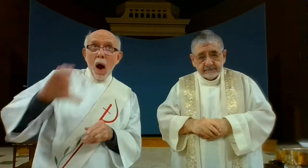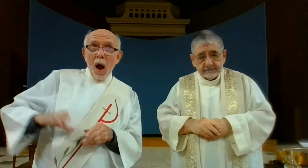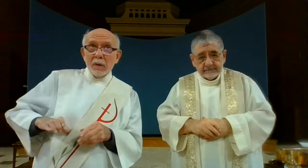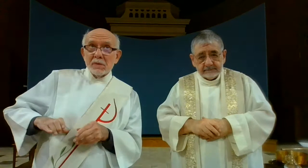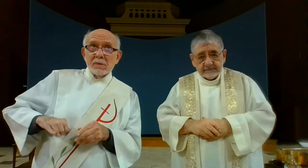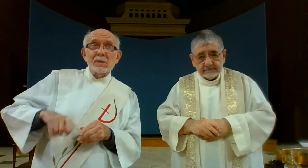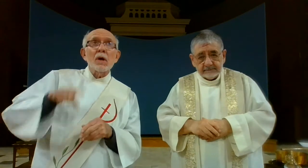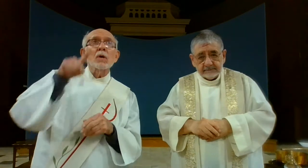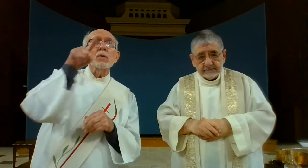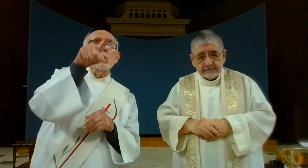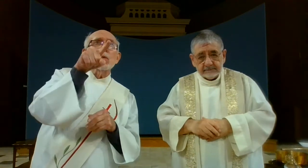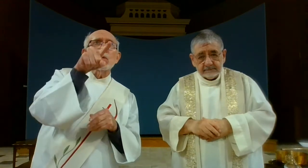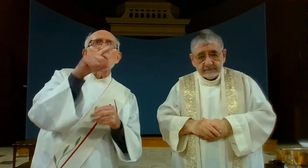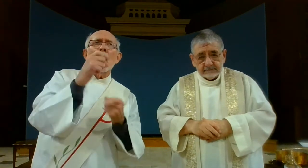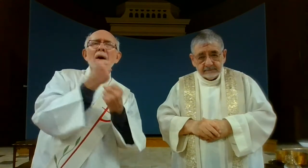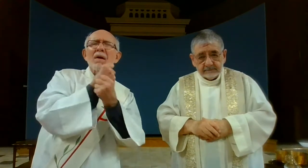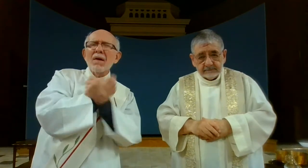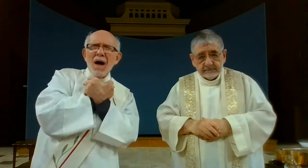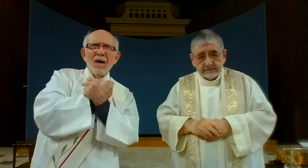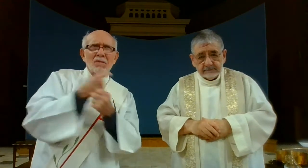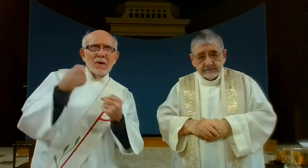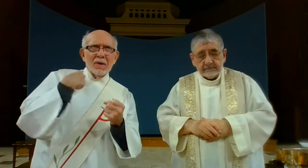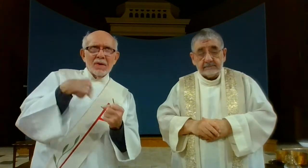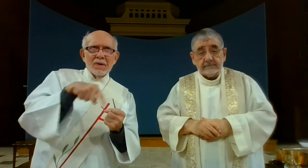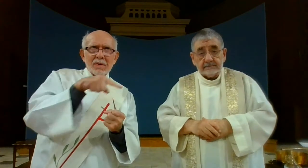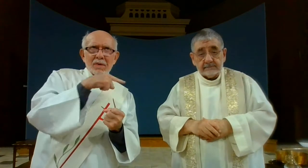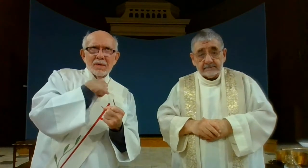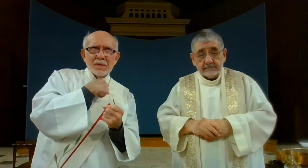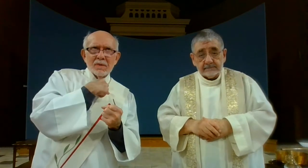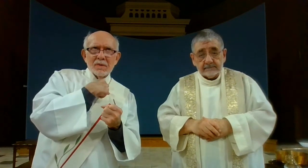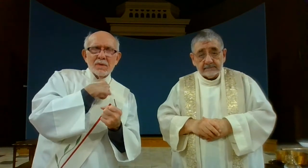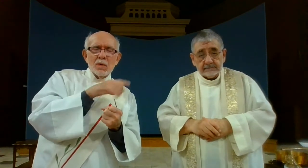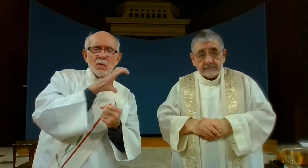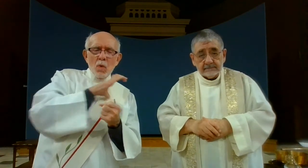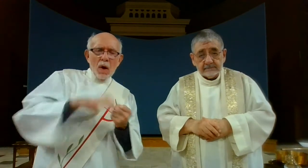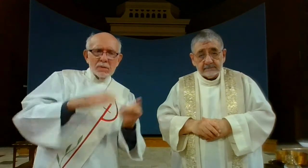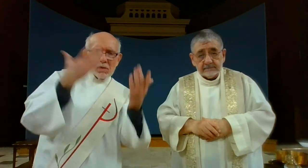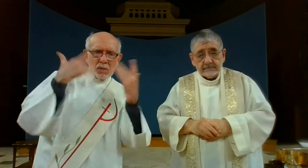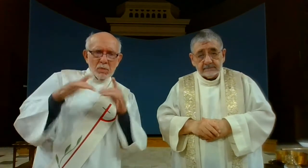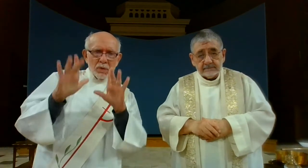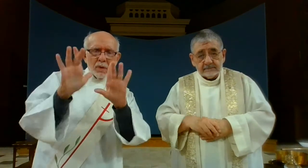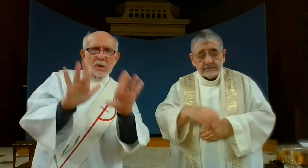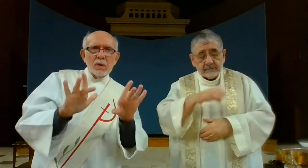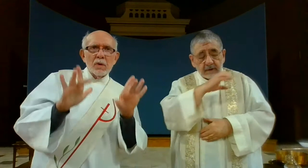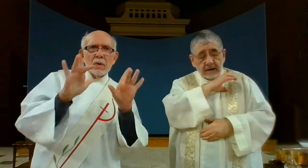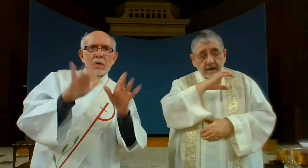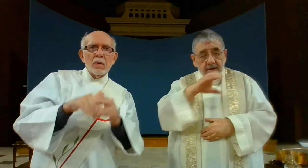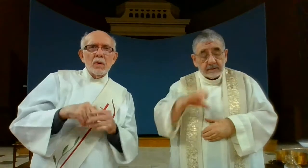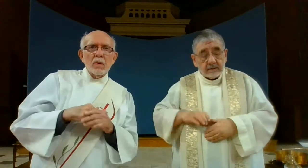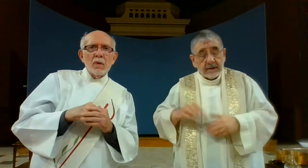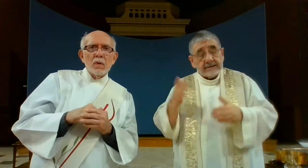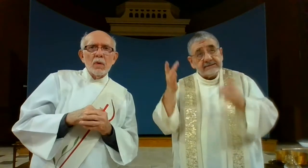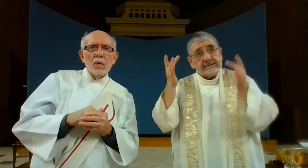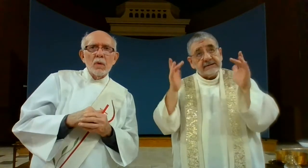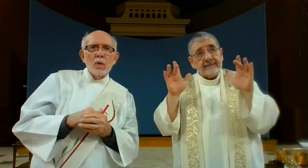Christ, you love us. Christ, have mercy. Christ, have mercy.